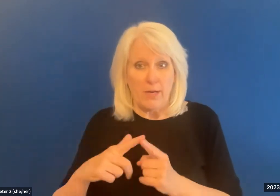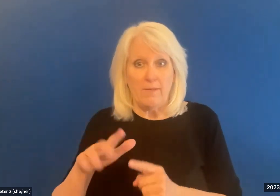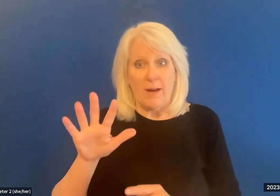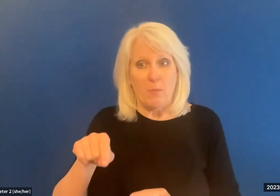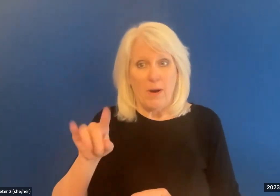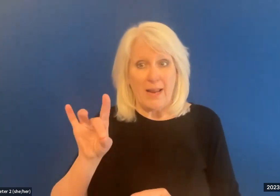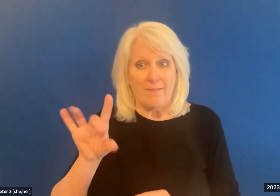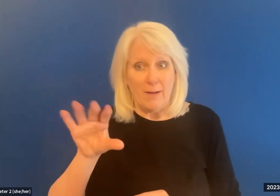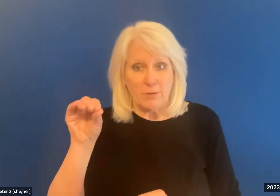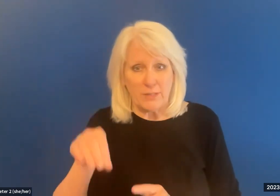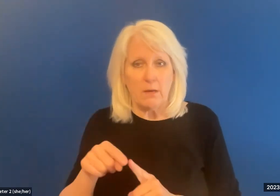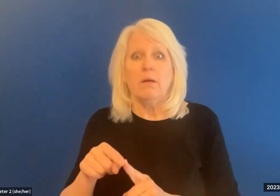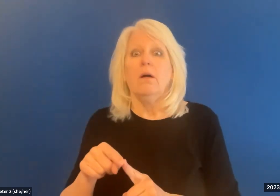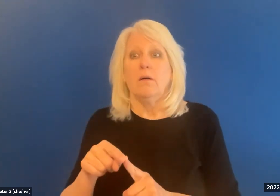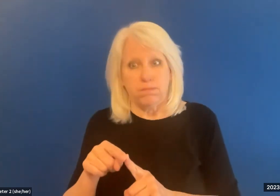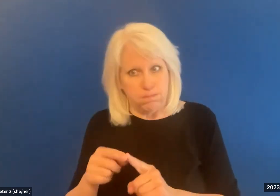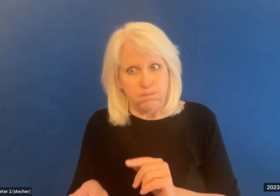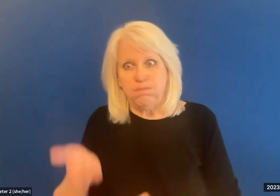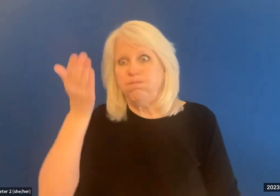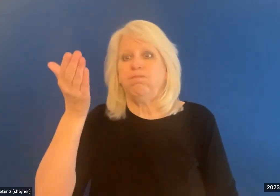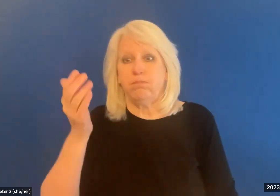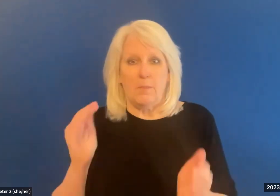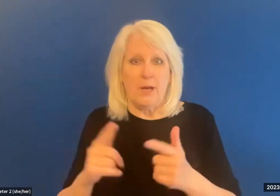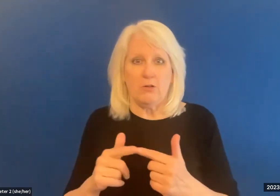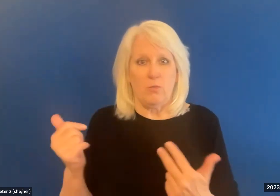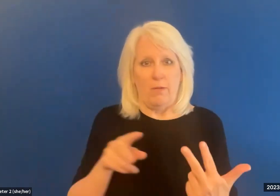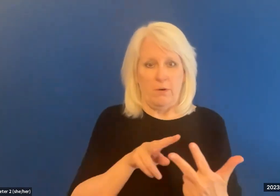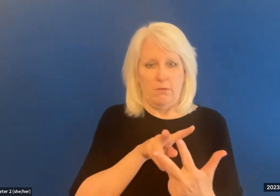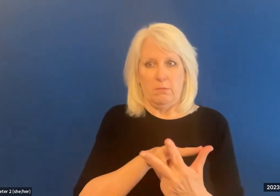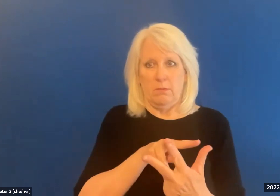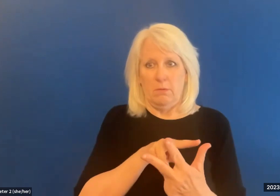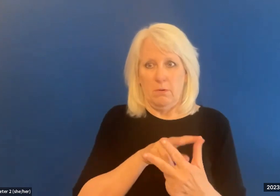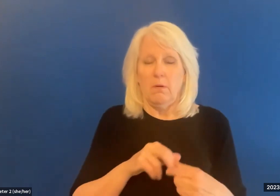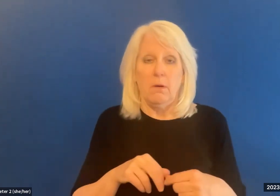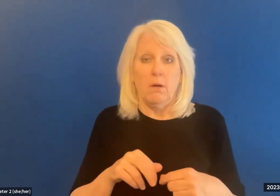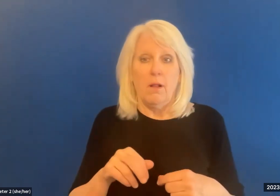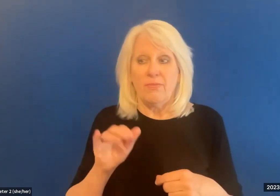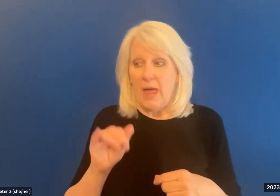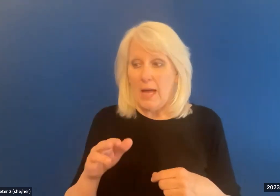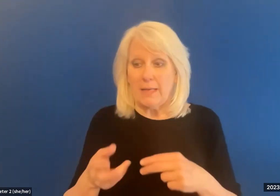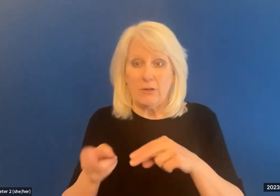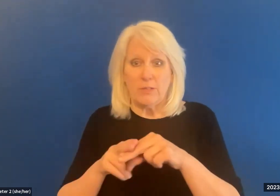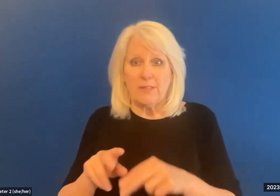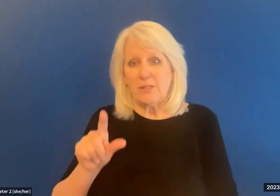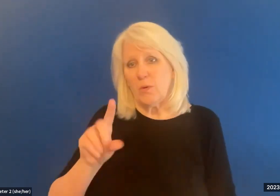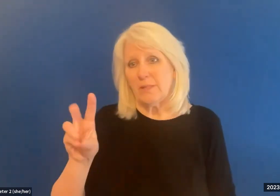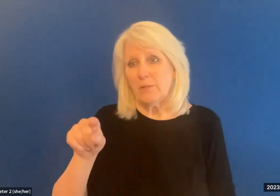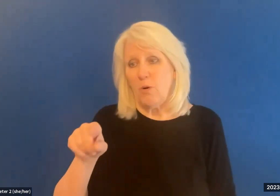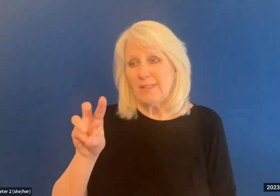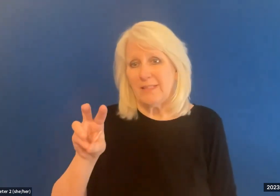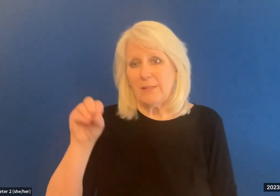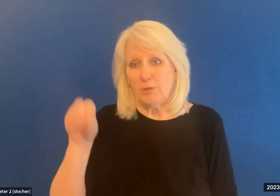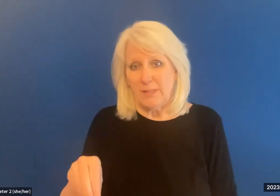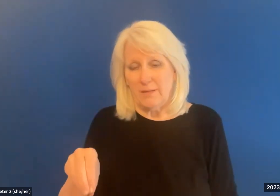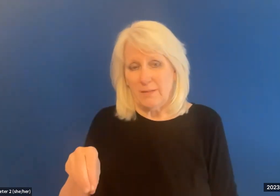5.85% are significantly higher than previous studies have estimated. The relative increase alone was 26.6% from